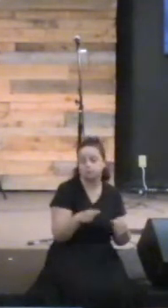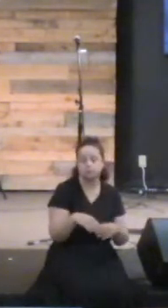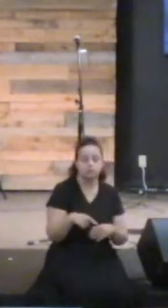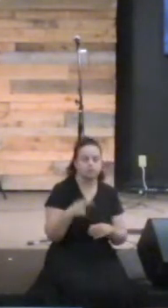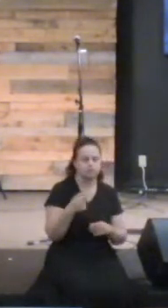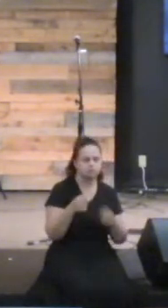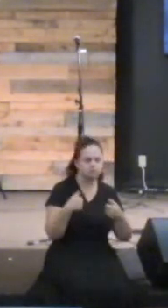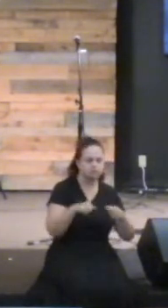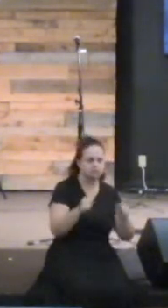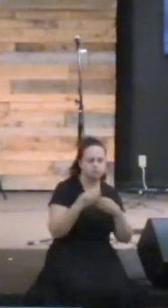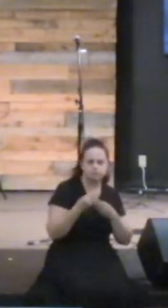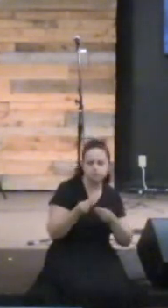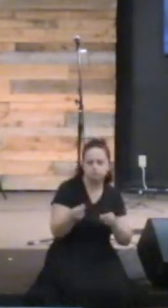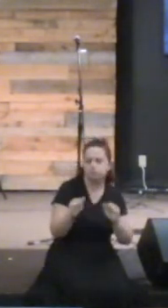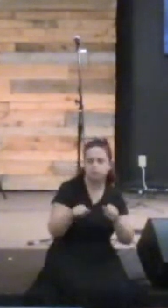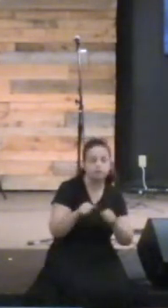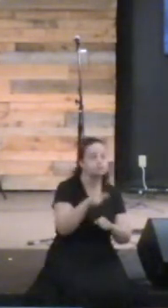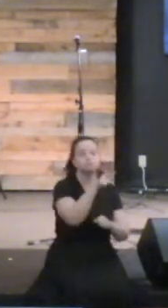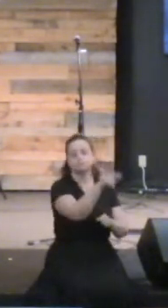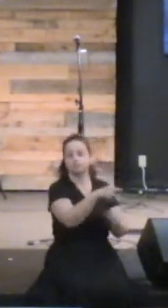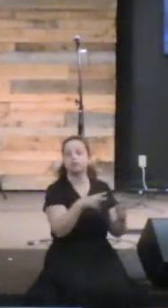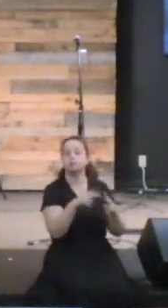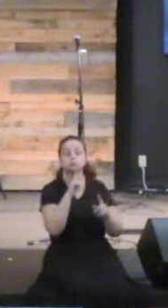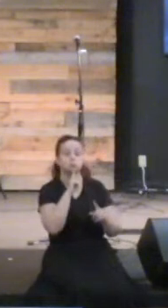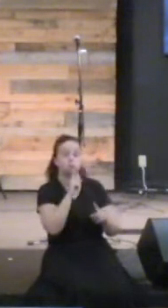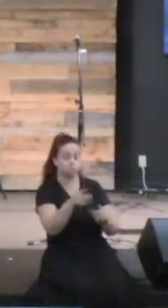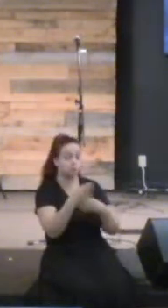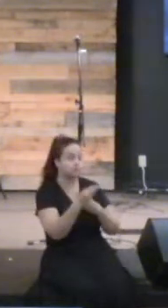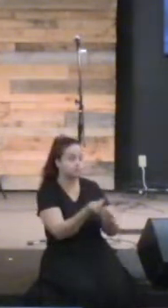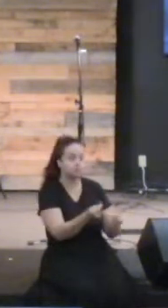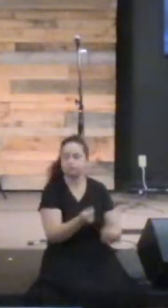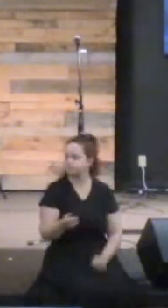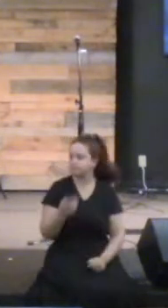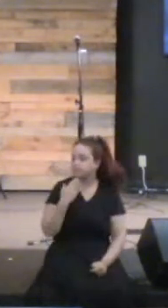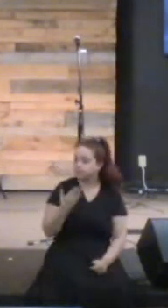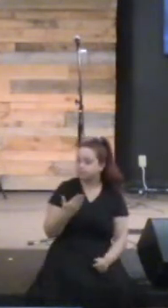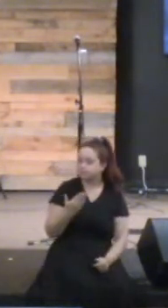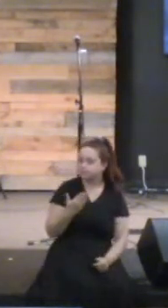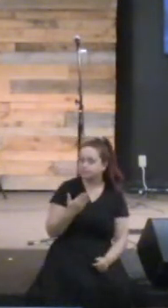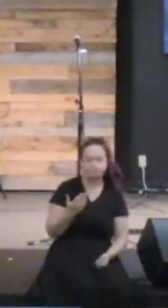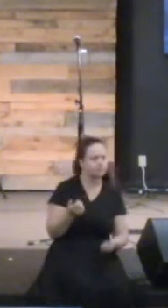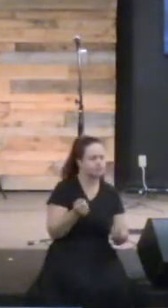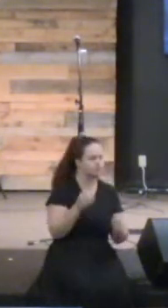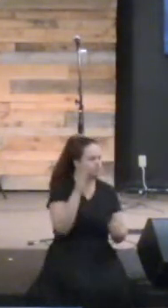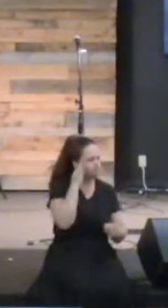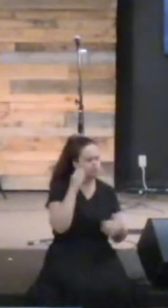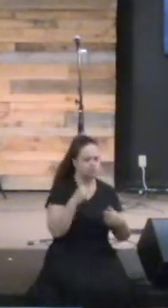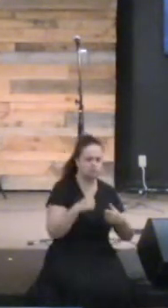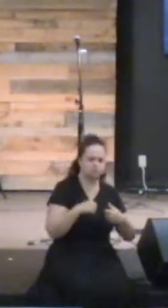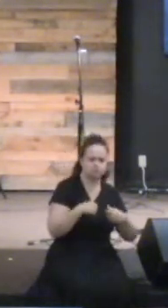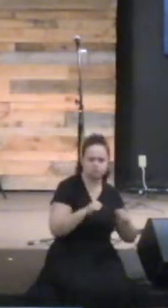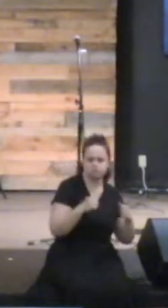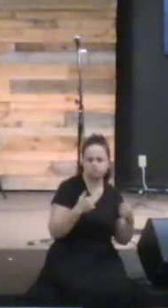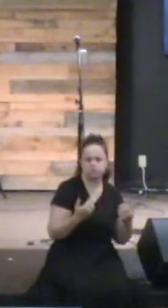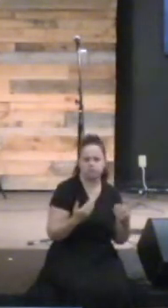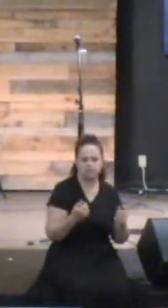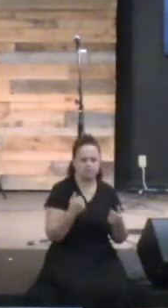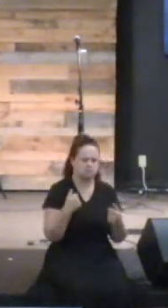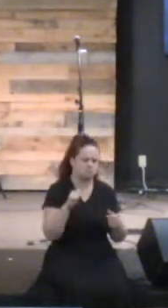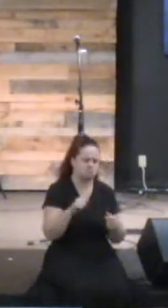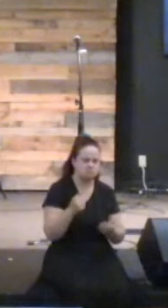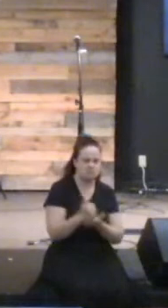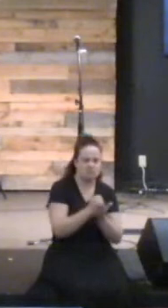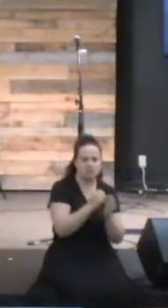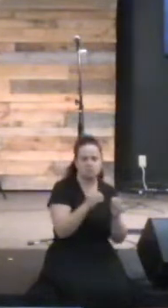uh oh thank you uh and you know just try to have the big stuff you know uh and so